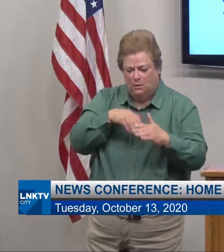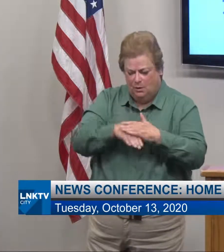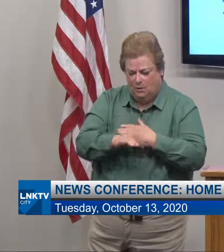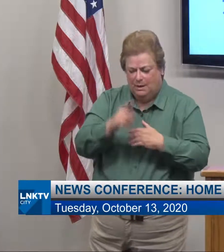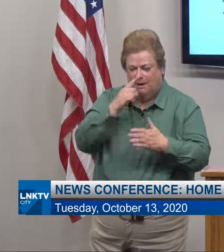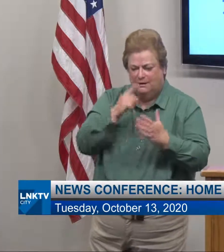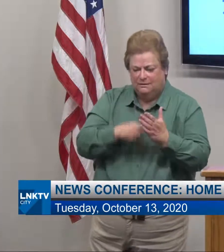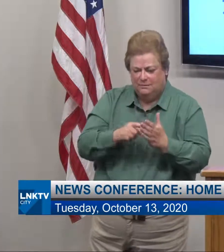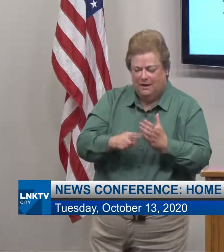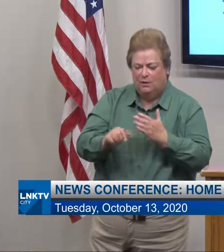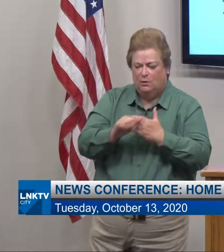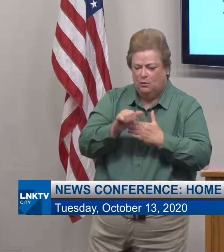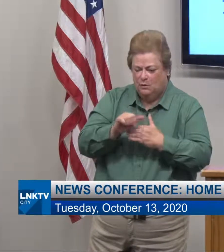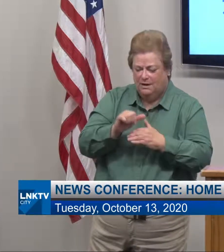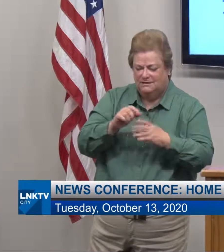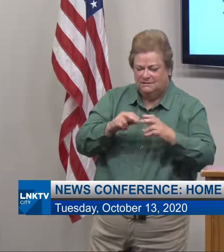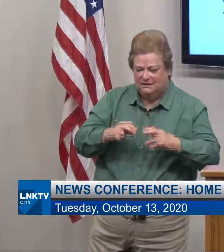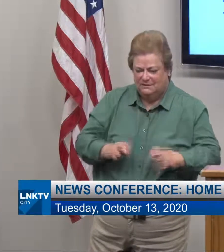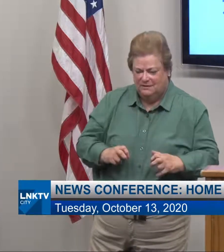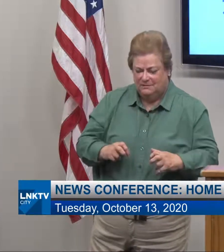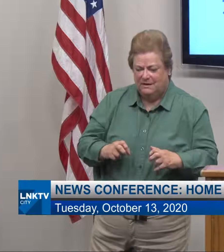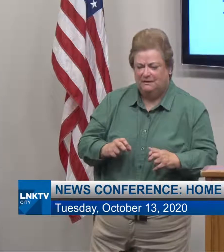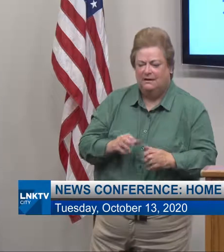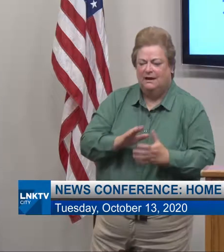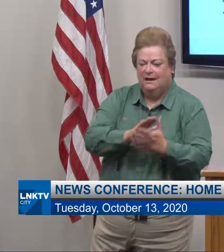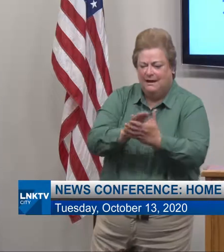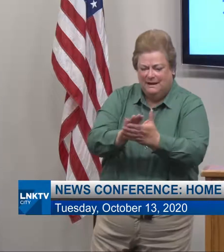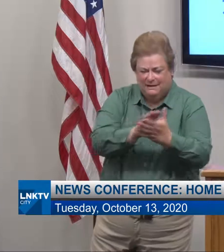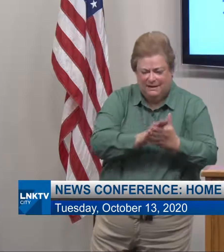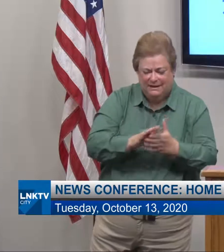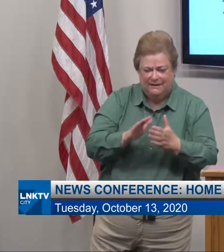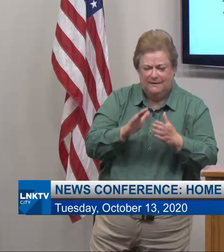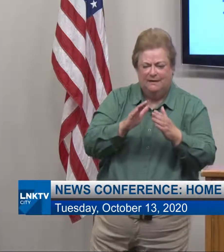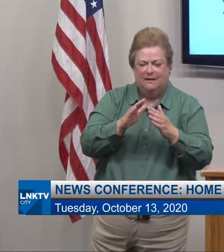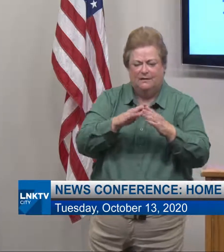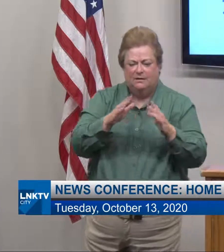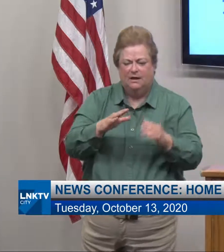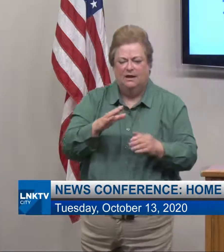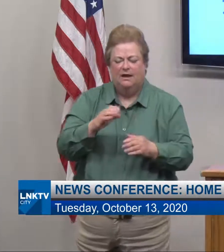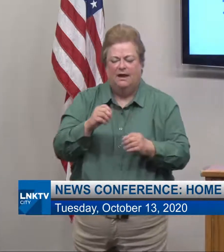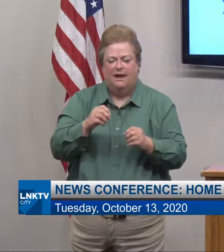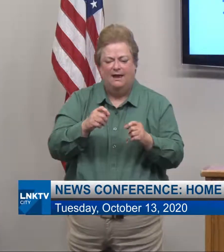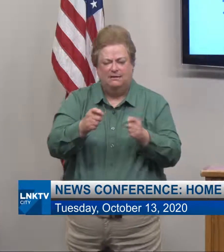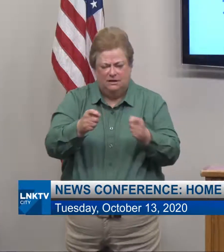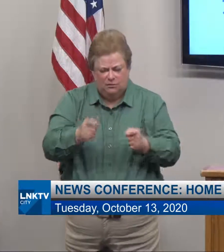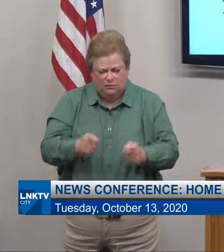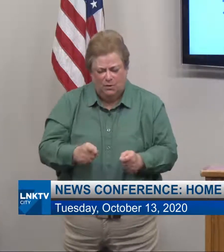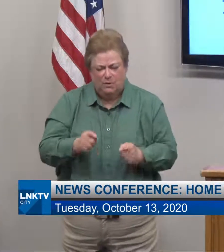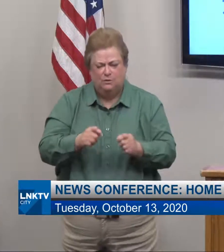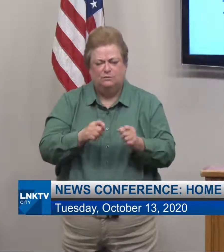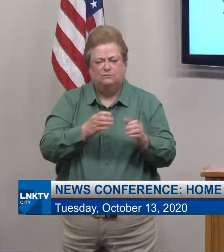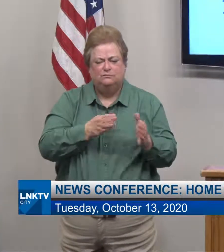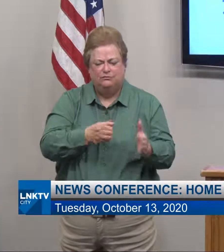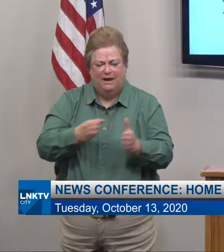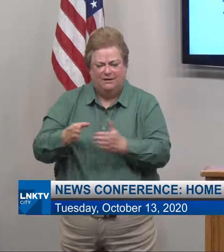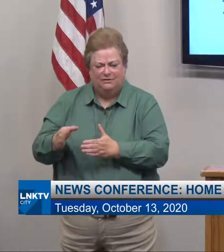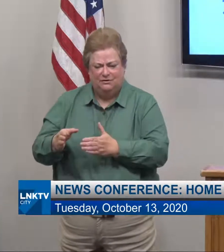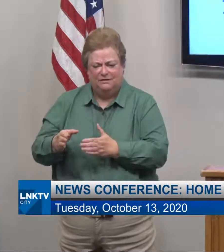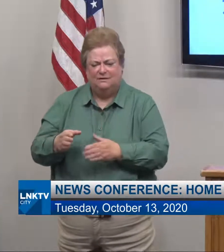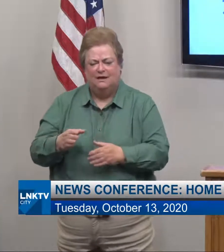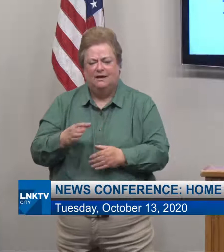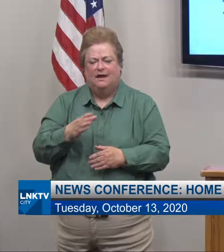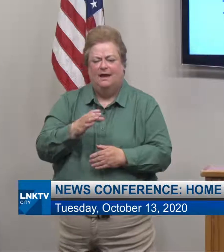risk assessment, clearance of eligible properties, lead hazard control strategies, historic preservation, financing